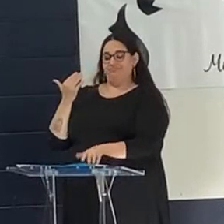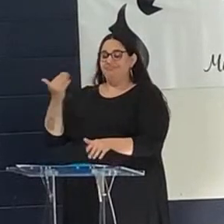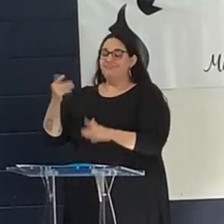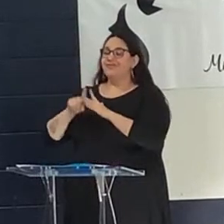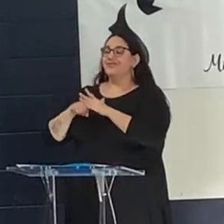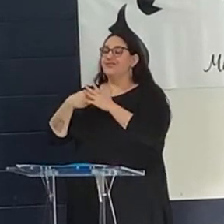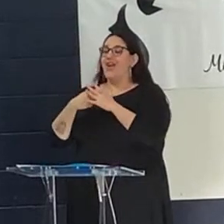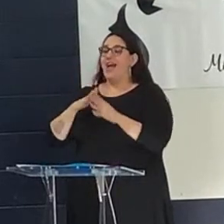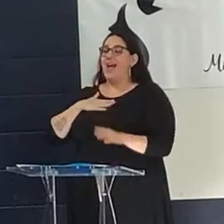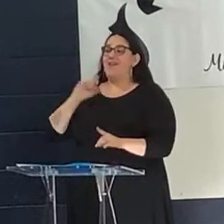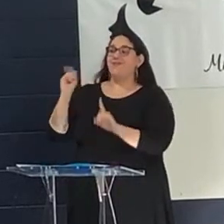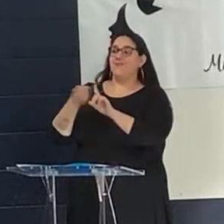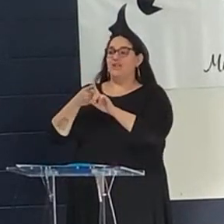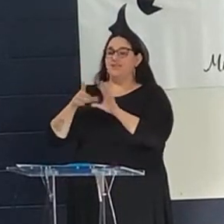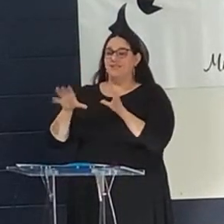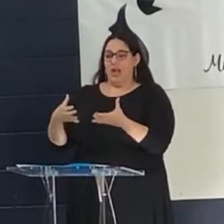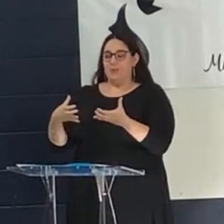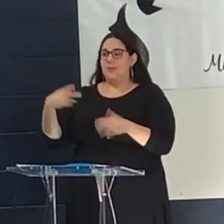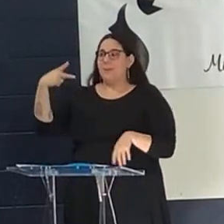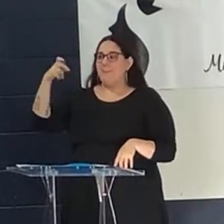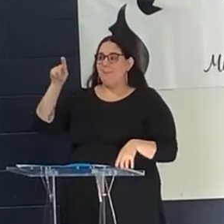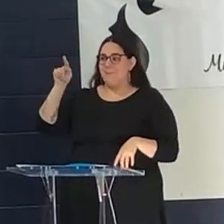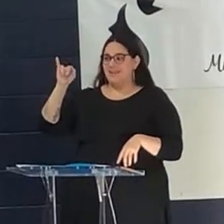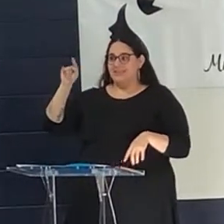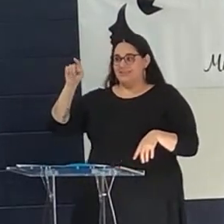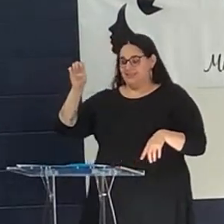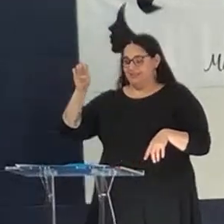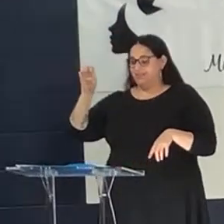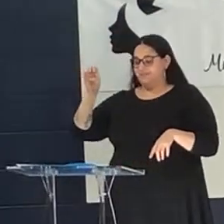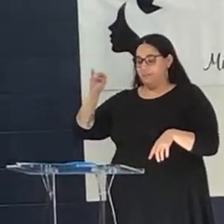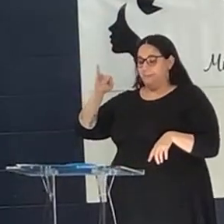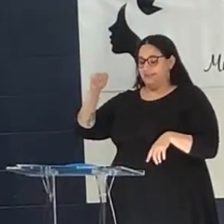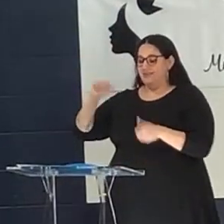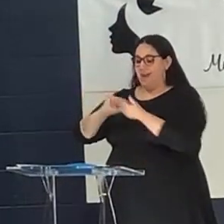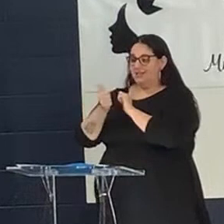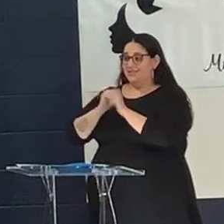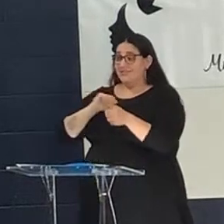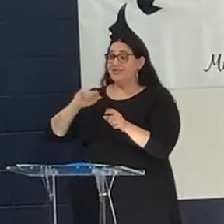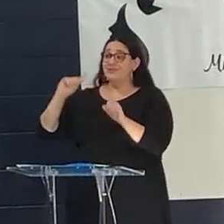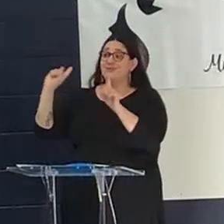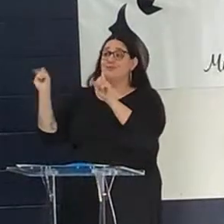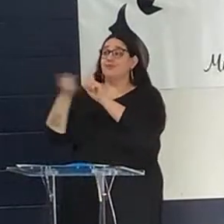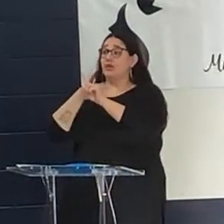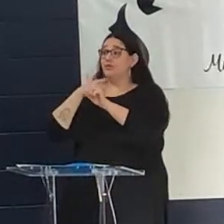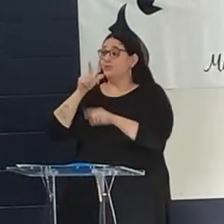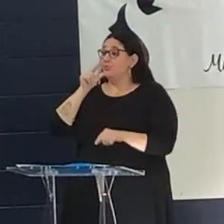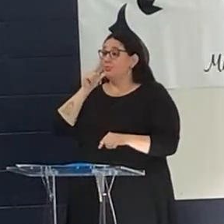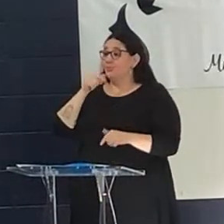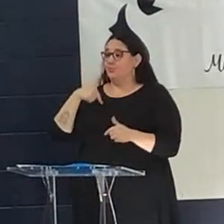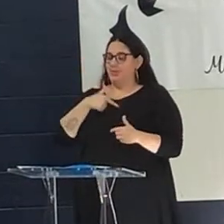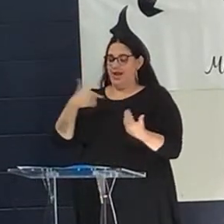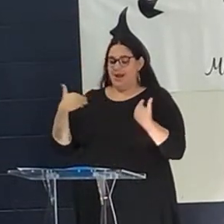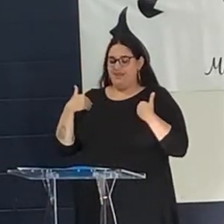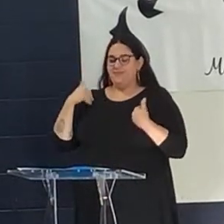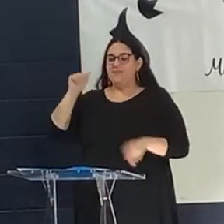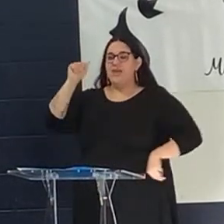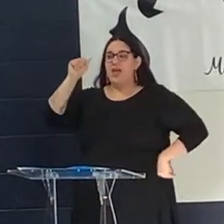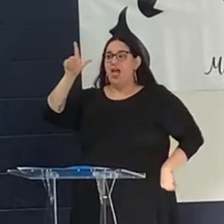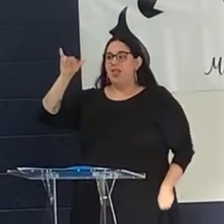So now we'll begin with our first category, Miss Petite, okay? Our first contestant that we have